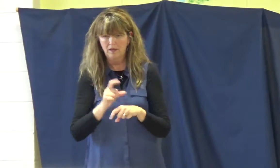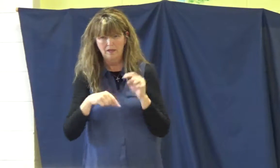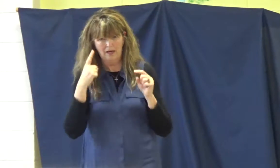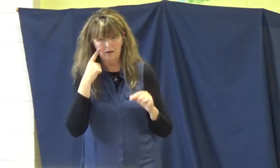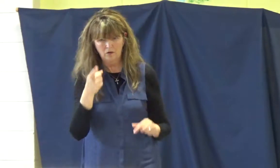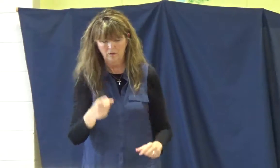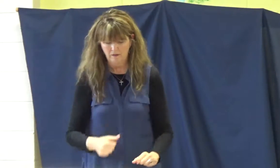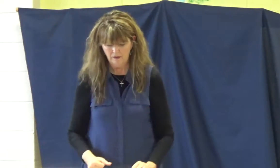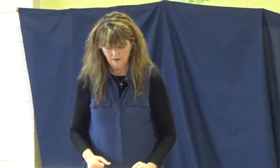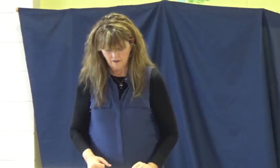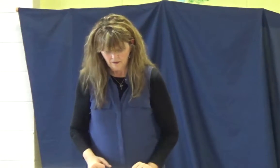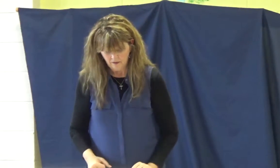I don't know.